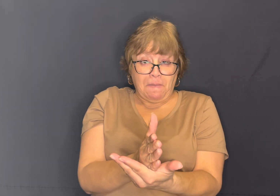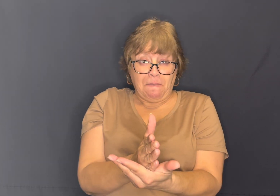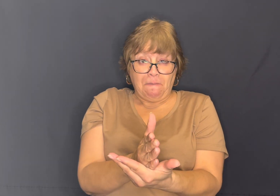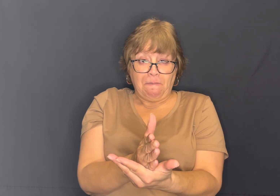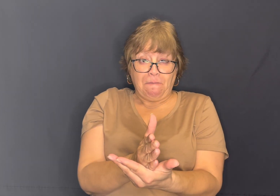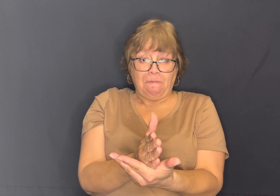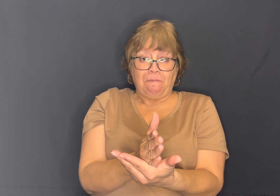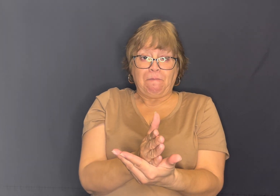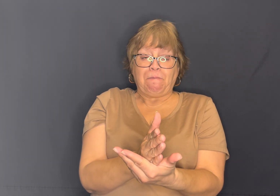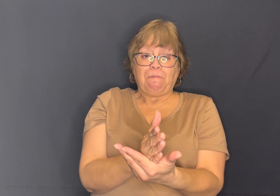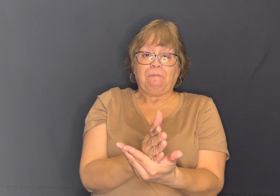Stop.